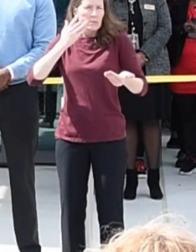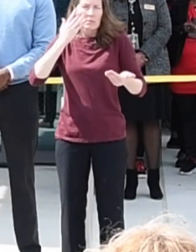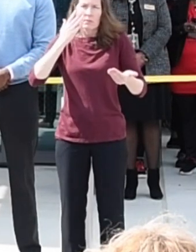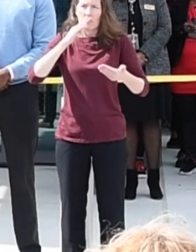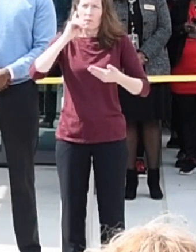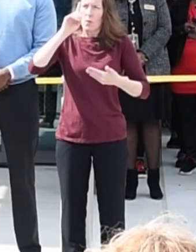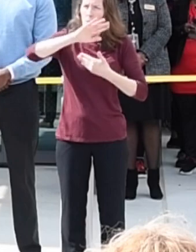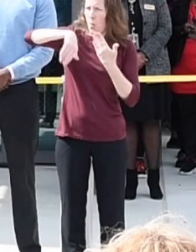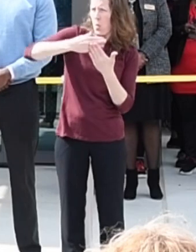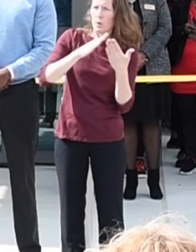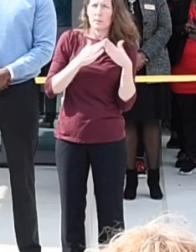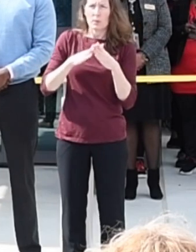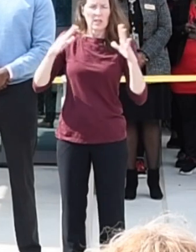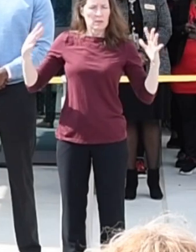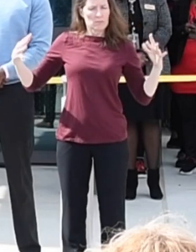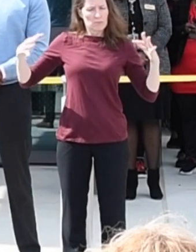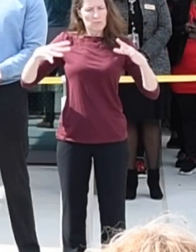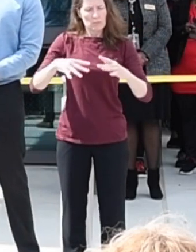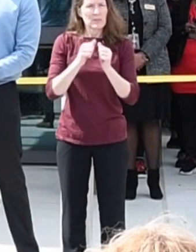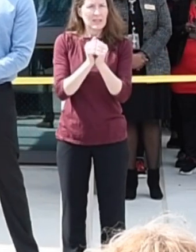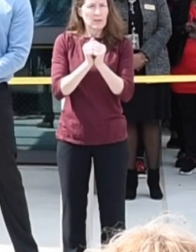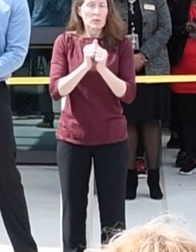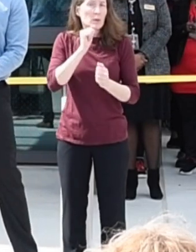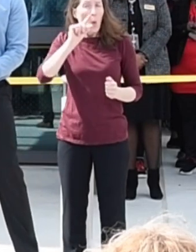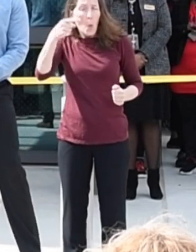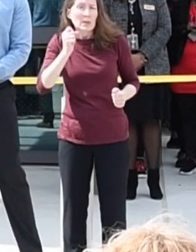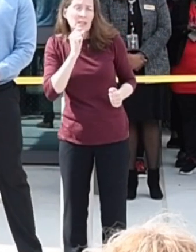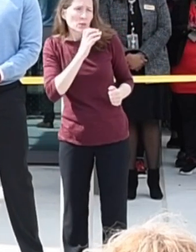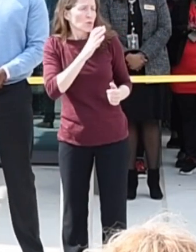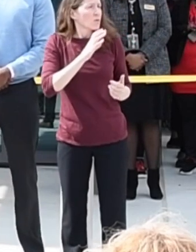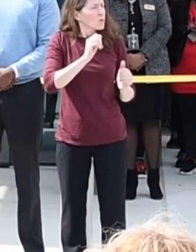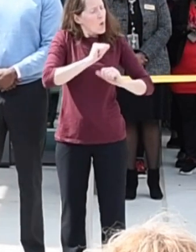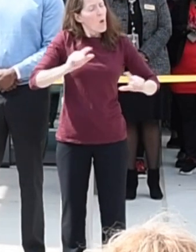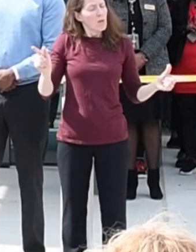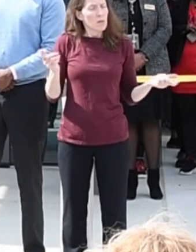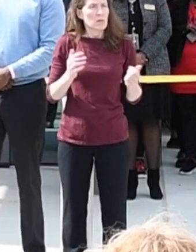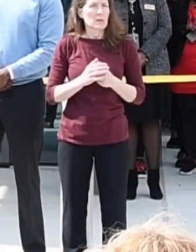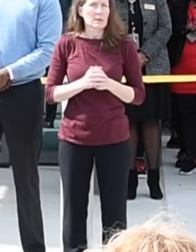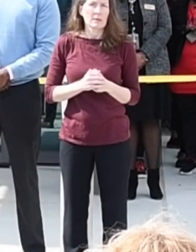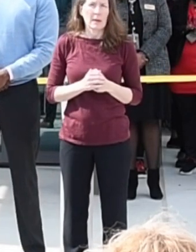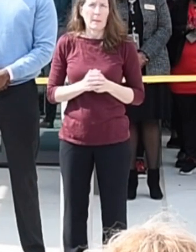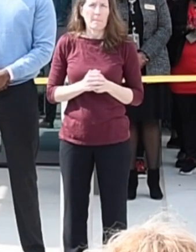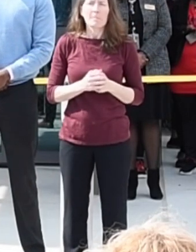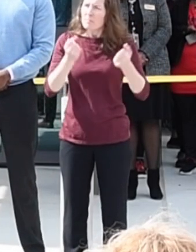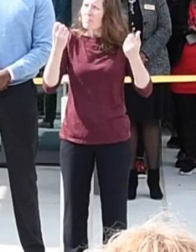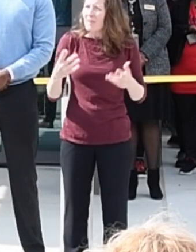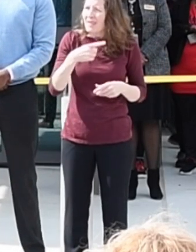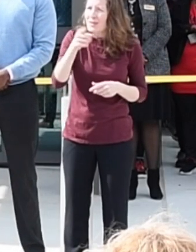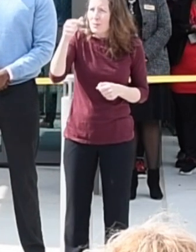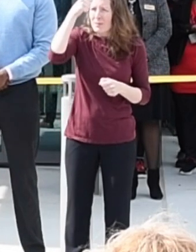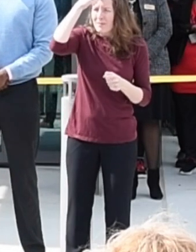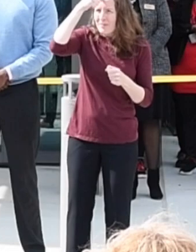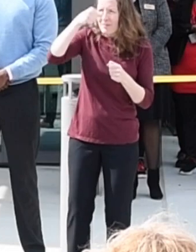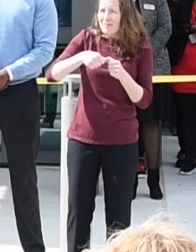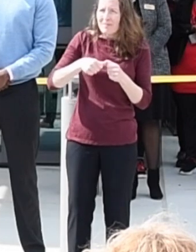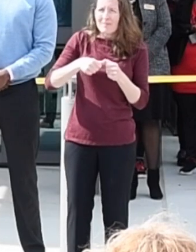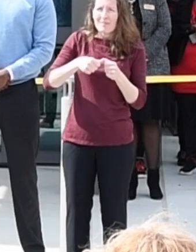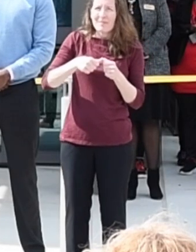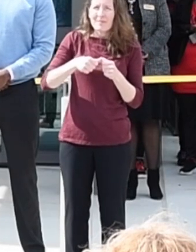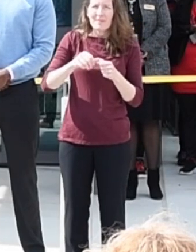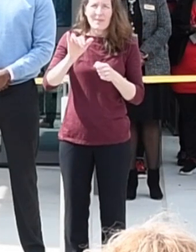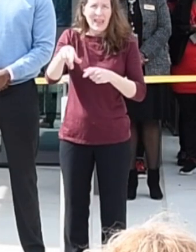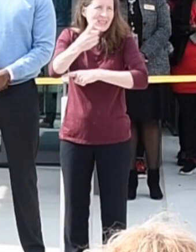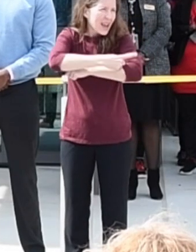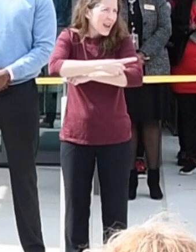Yes, seniors and everyone alike. I know many of you here remember that May Day